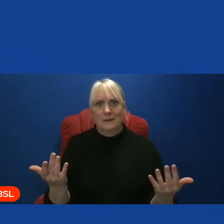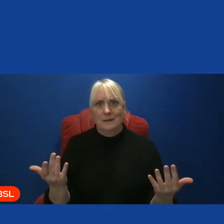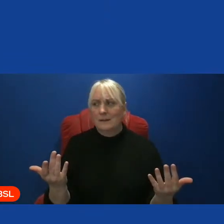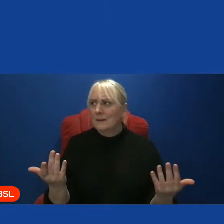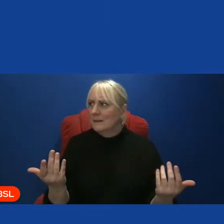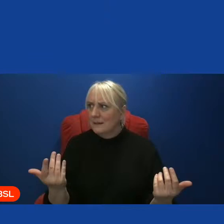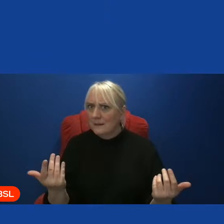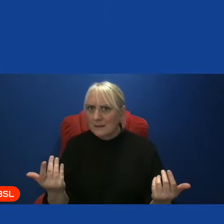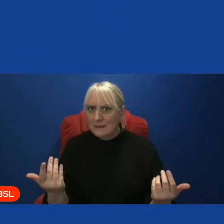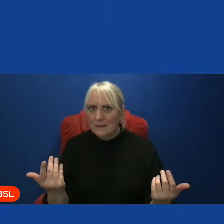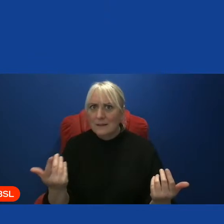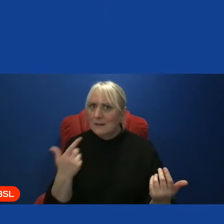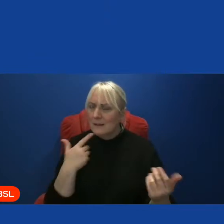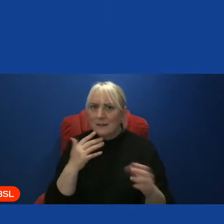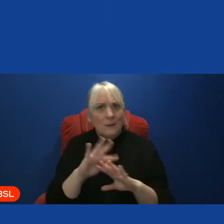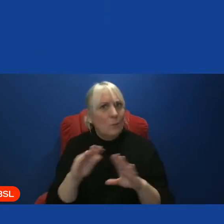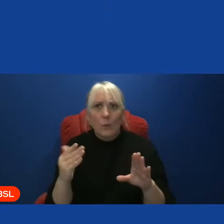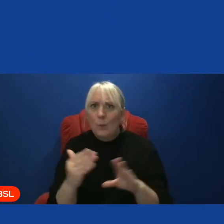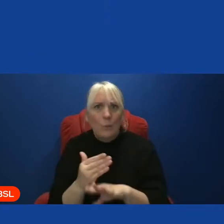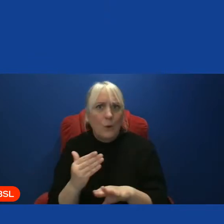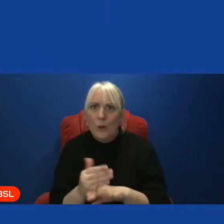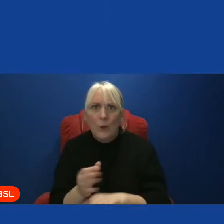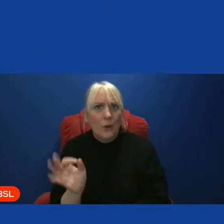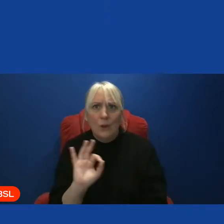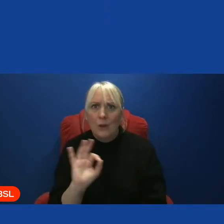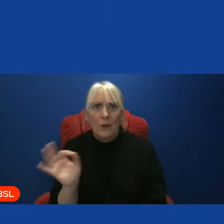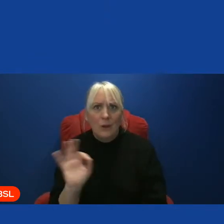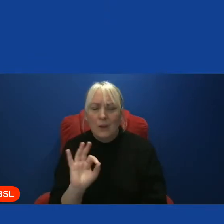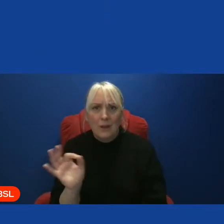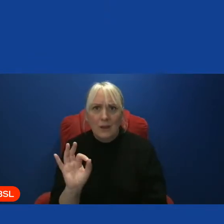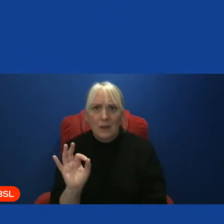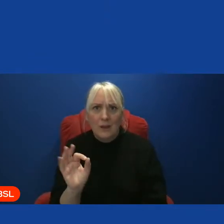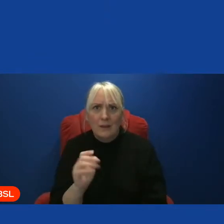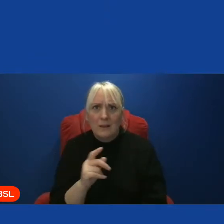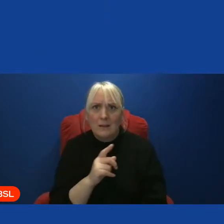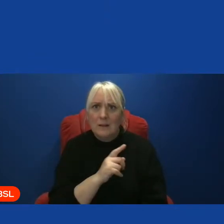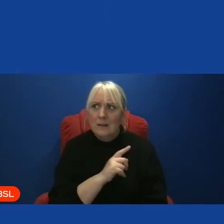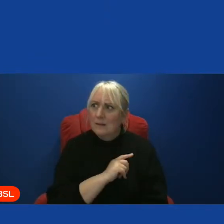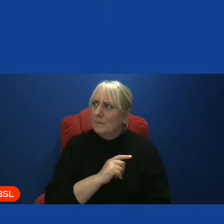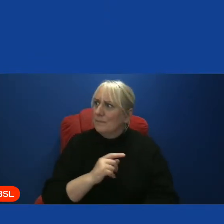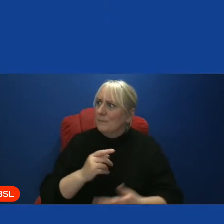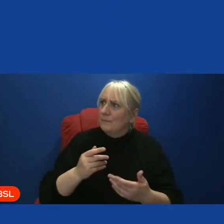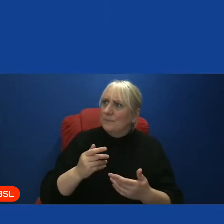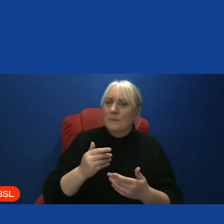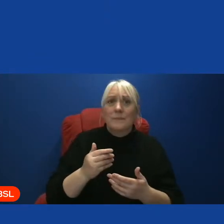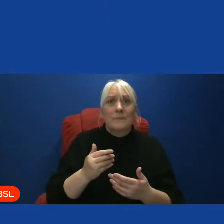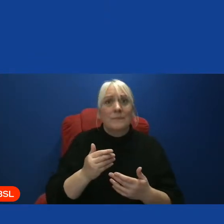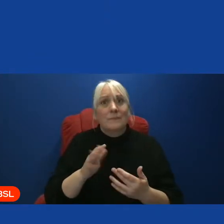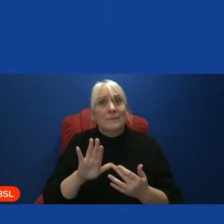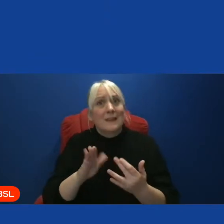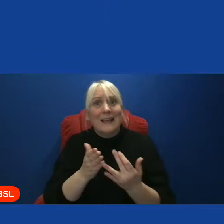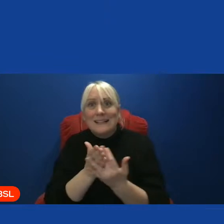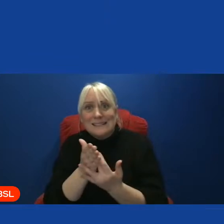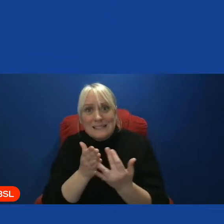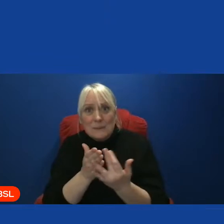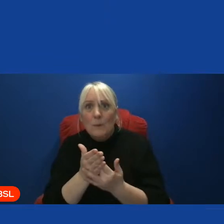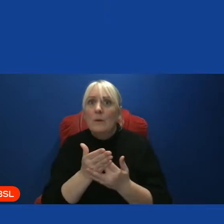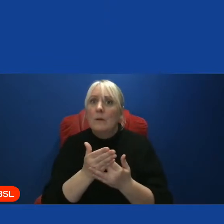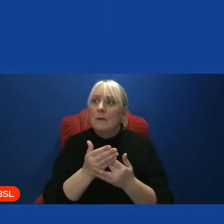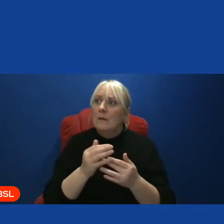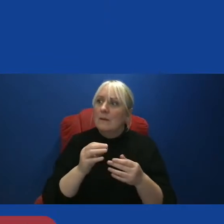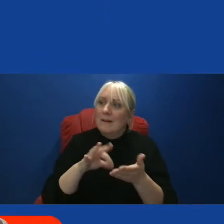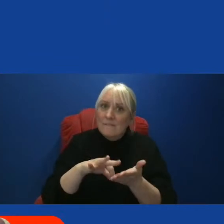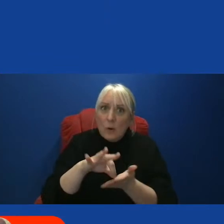think that's going to work. There's a shortage of accessible and affordable transport for people